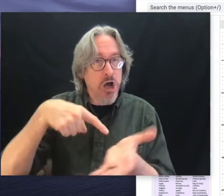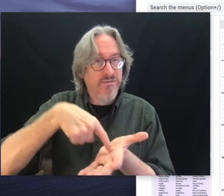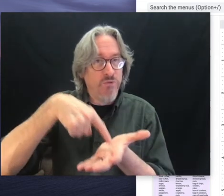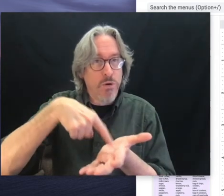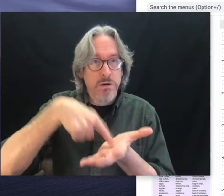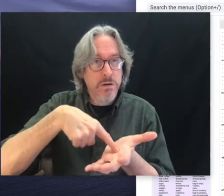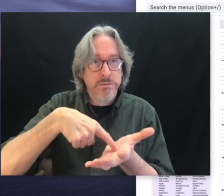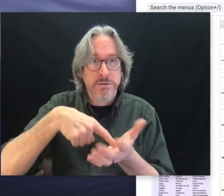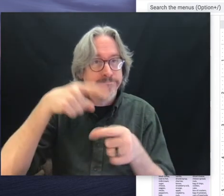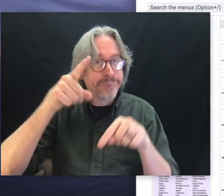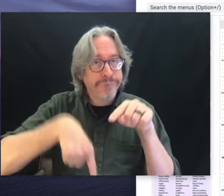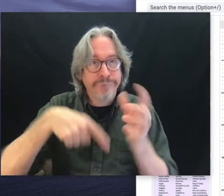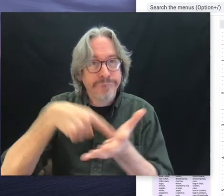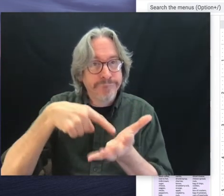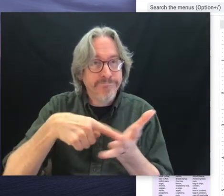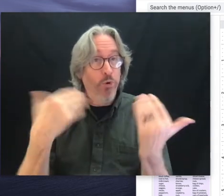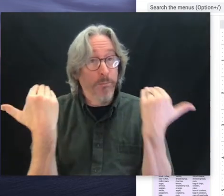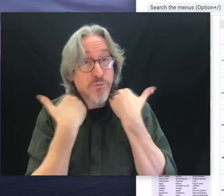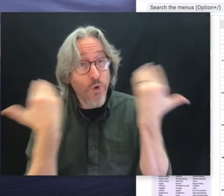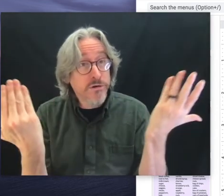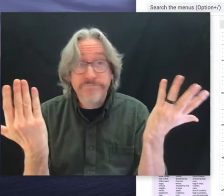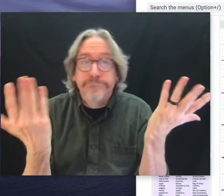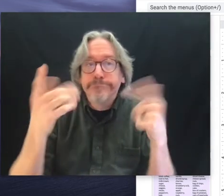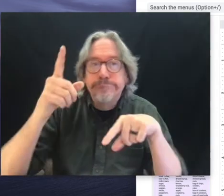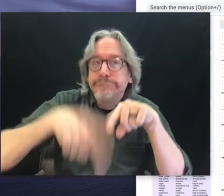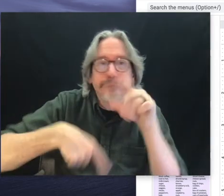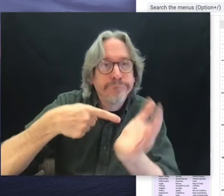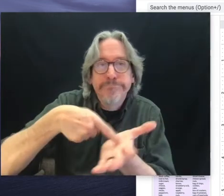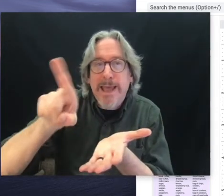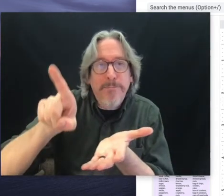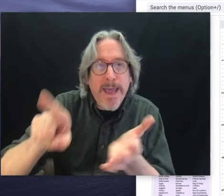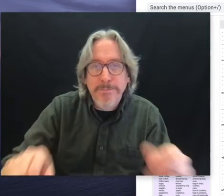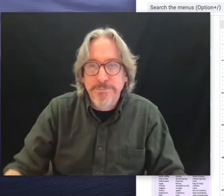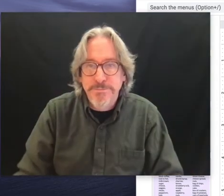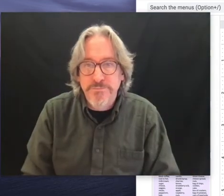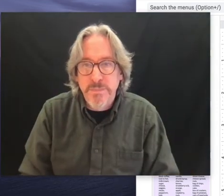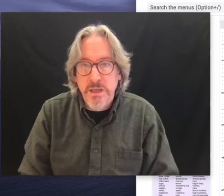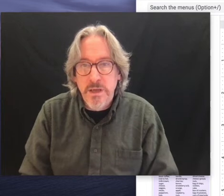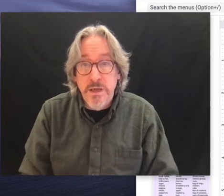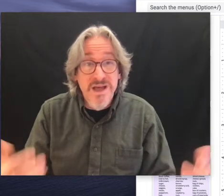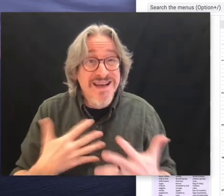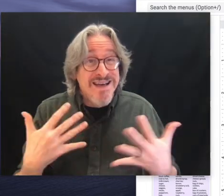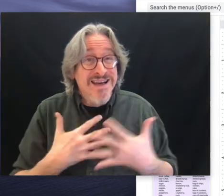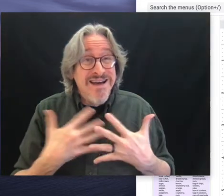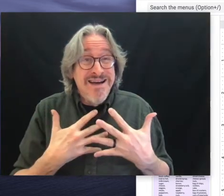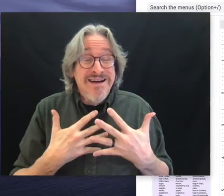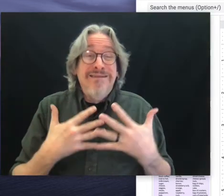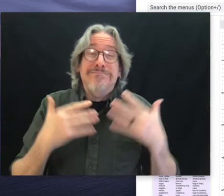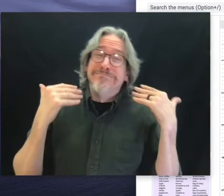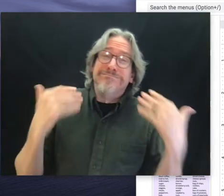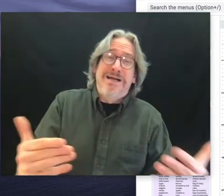Can't afford or broke. Can't pay.